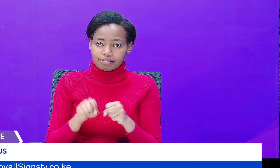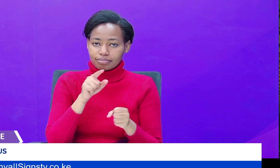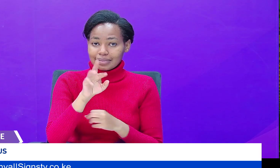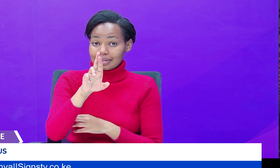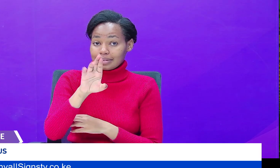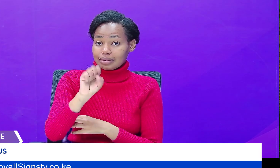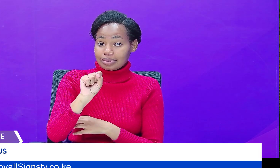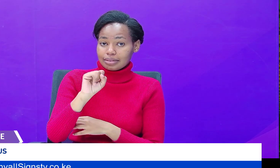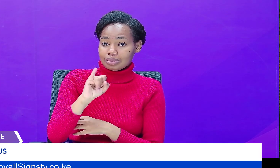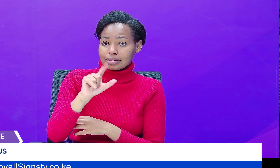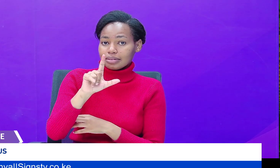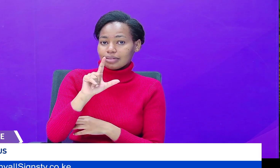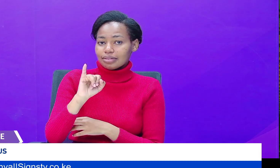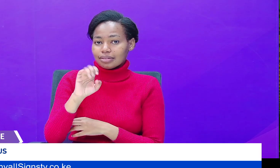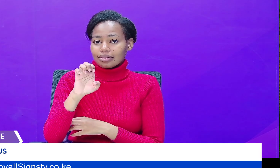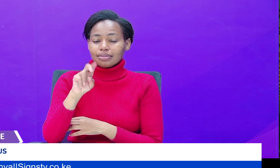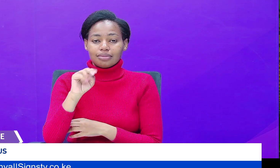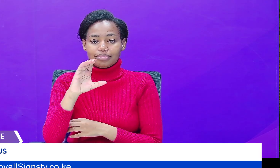of resilience.